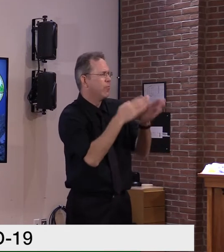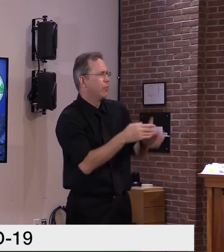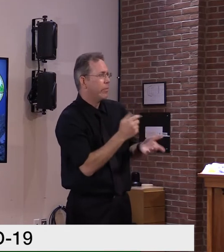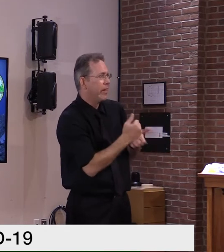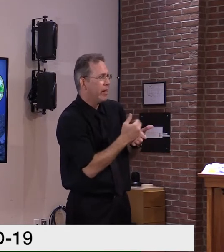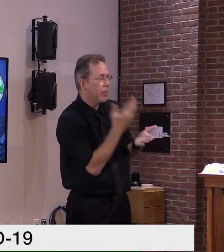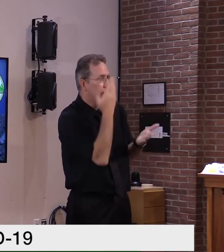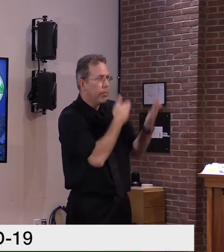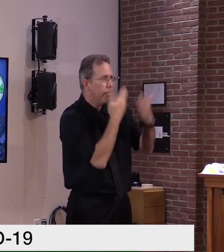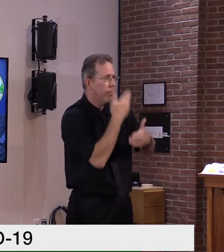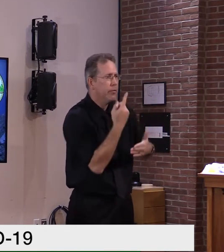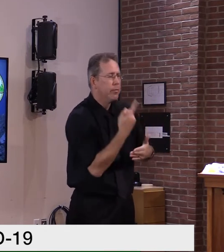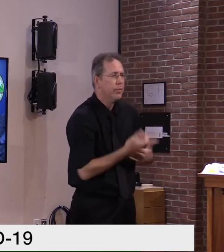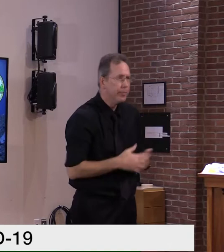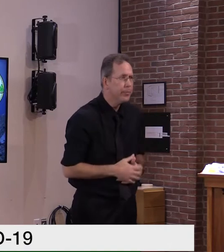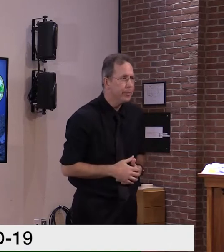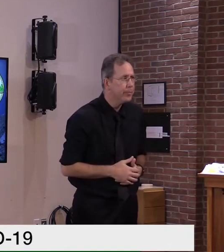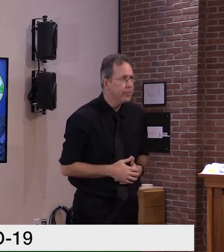Thank you. Yep.